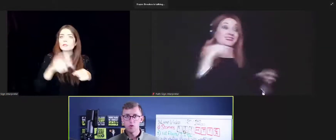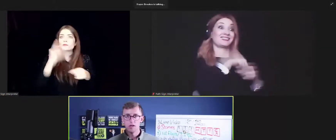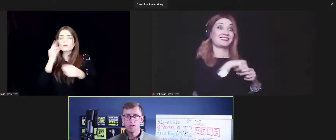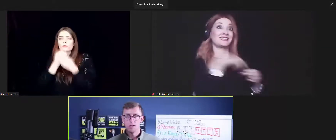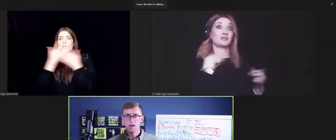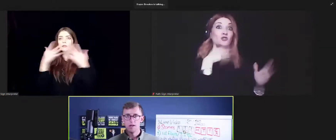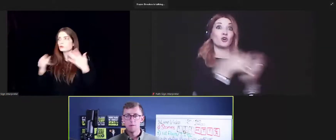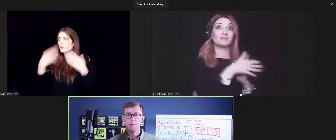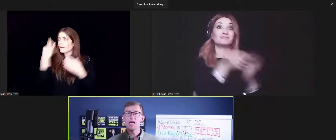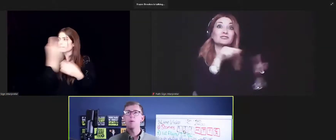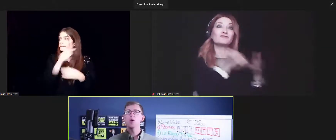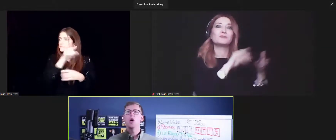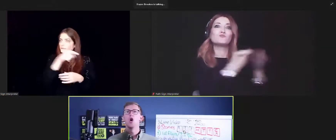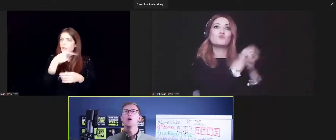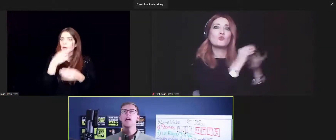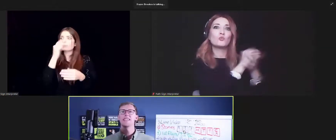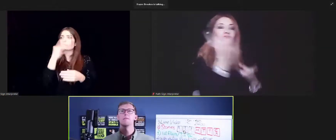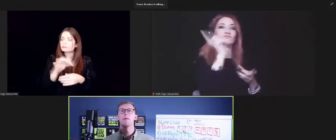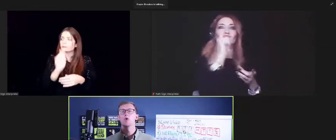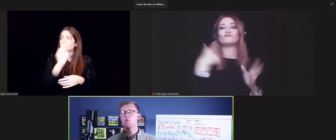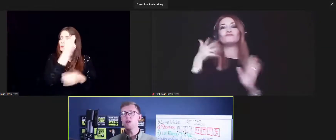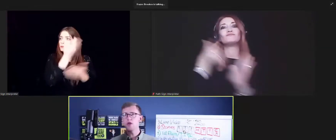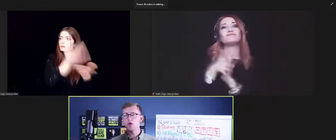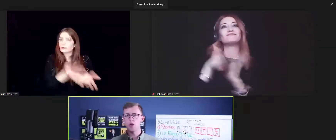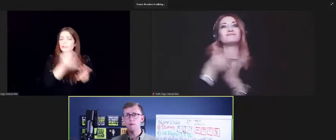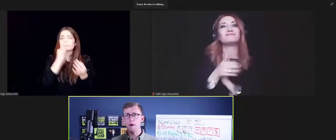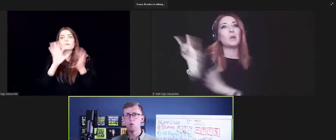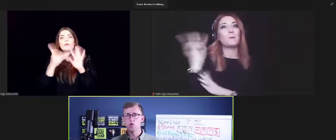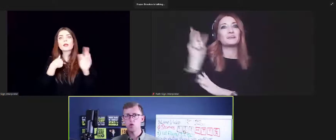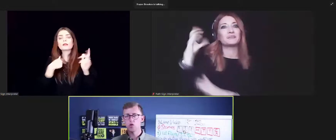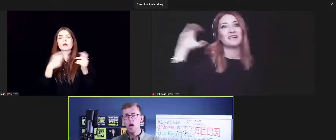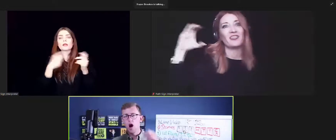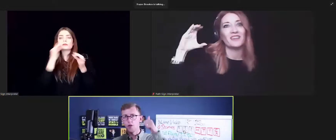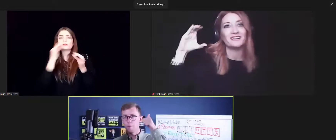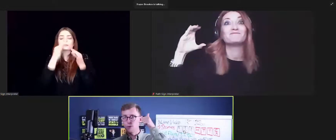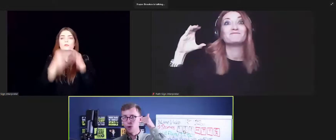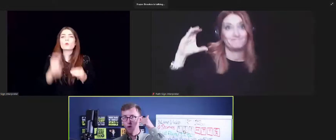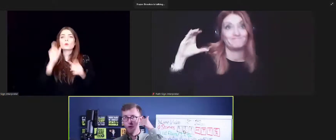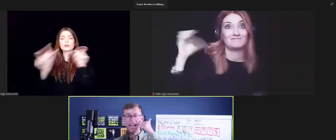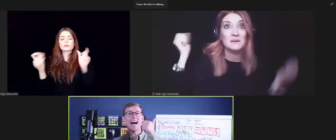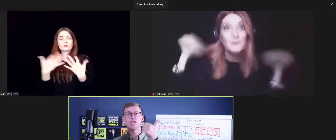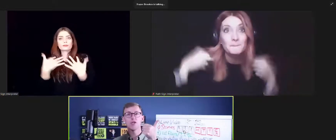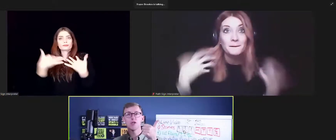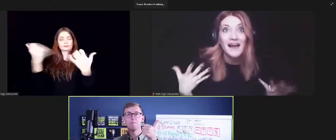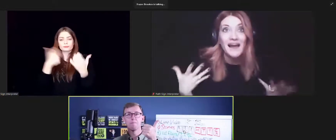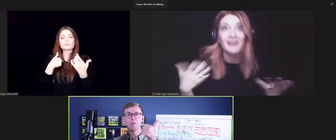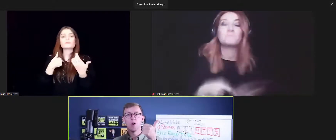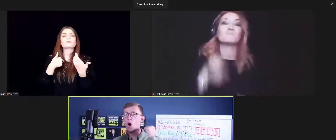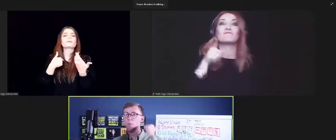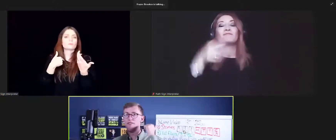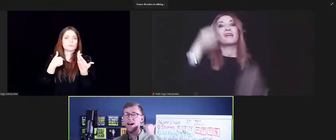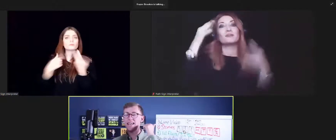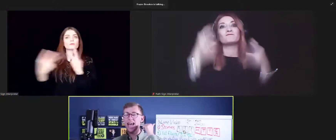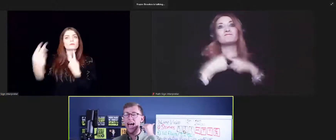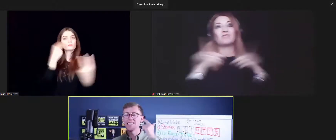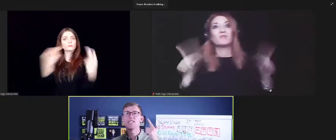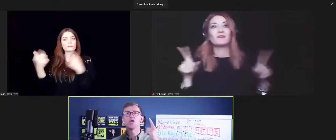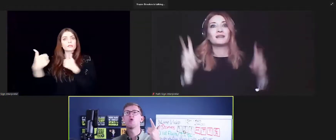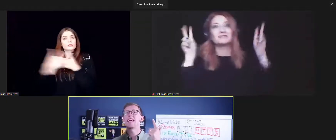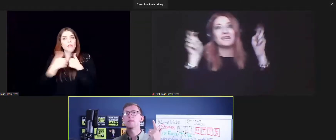grows. The people who are getting the most reach on the posts are the people who are running ads or